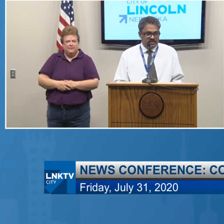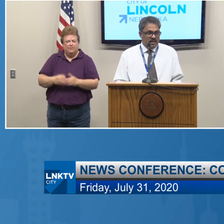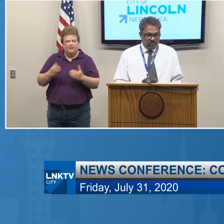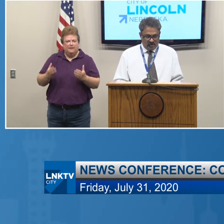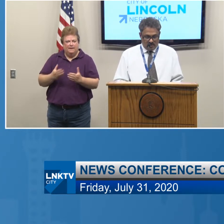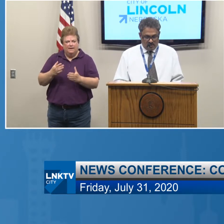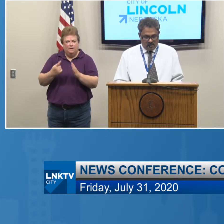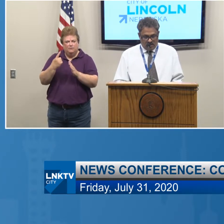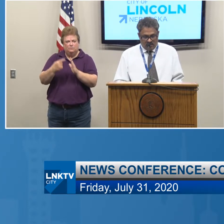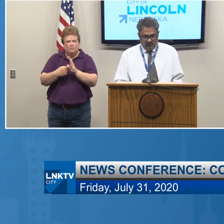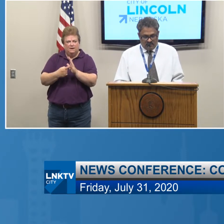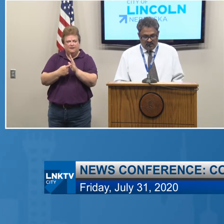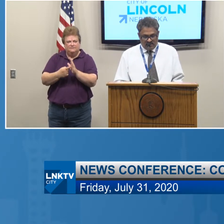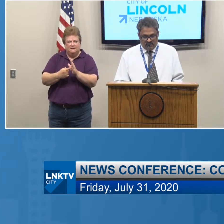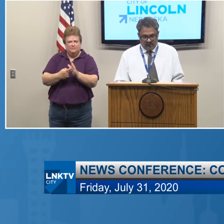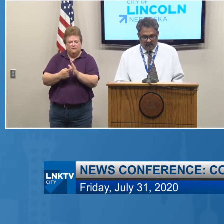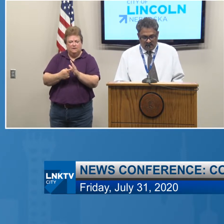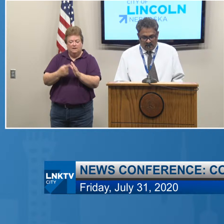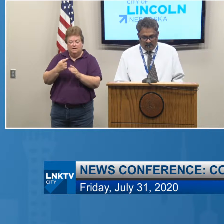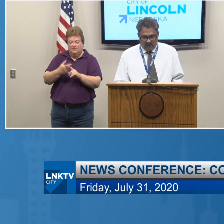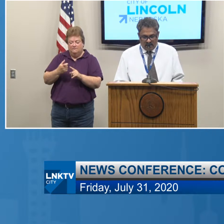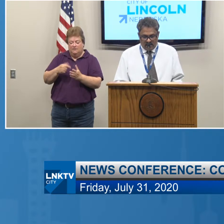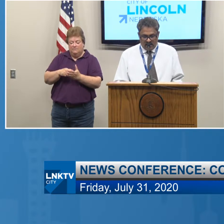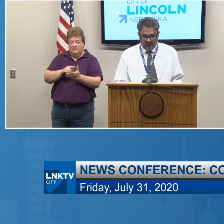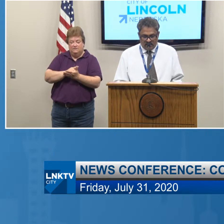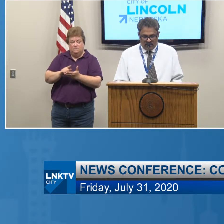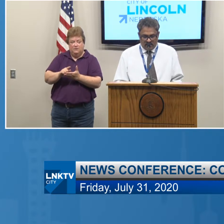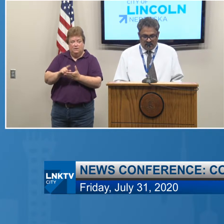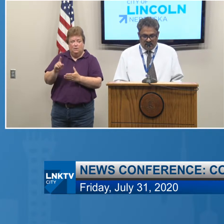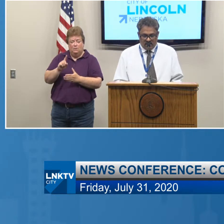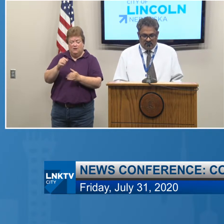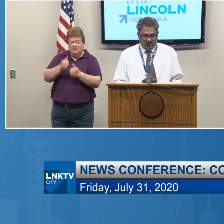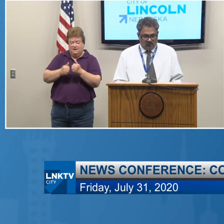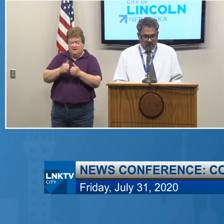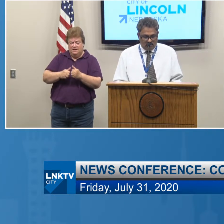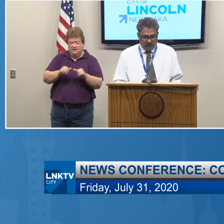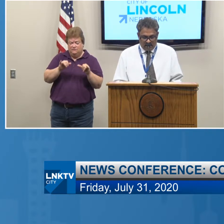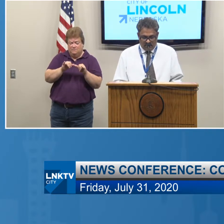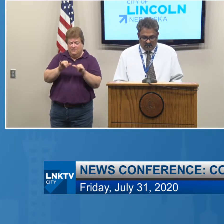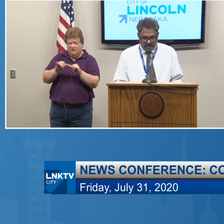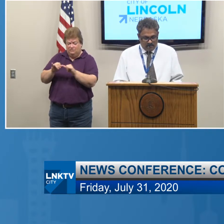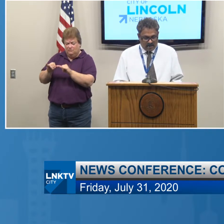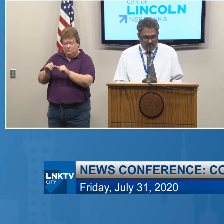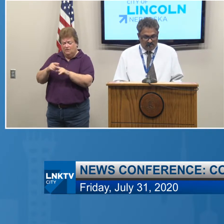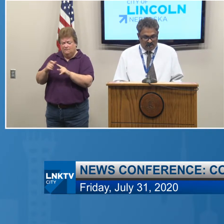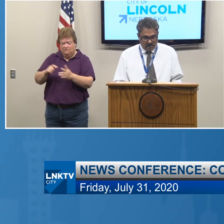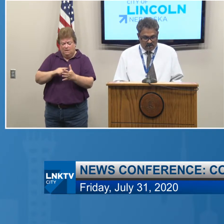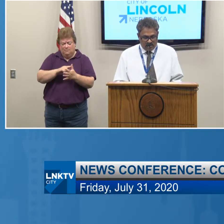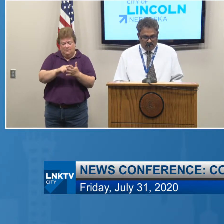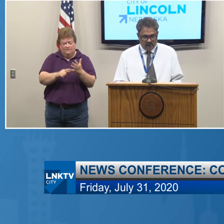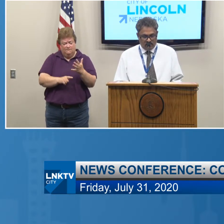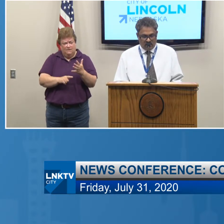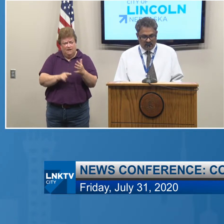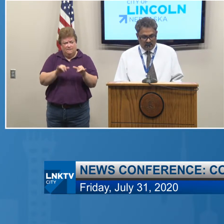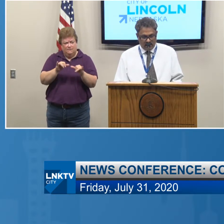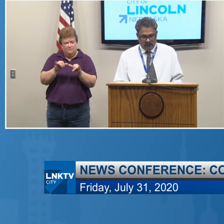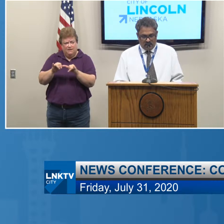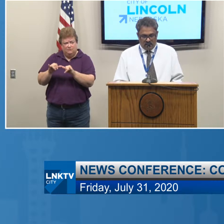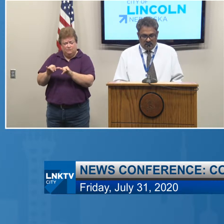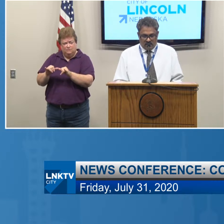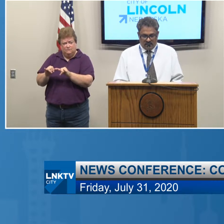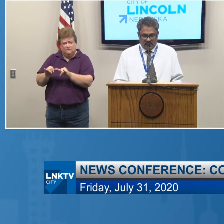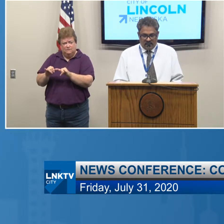is an example from this week where each metric from all 5 primary measures were